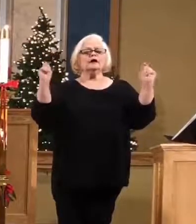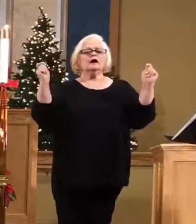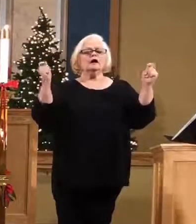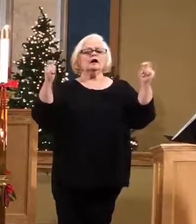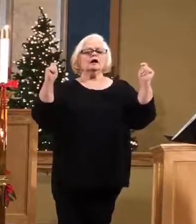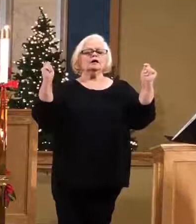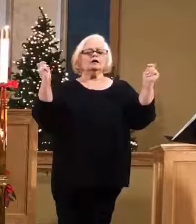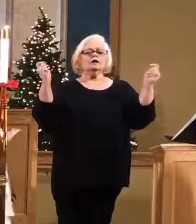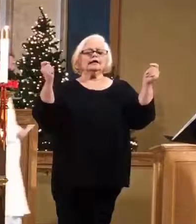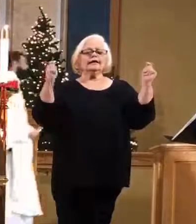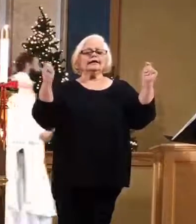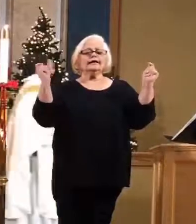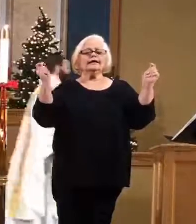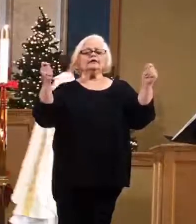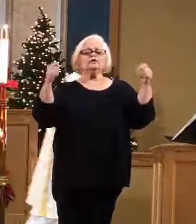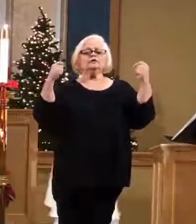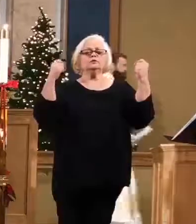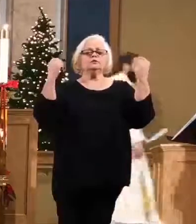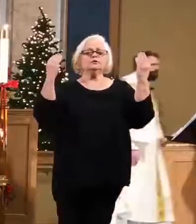alleluia,